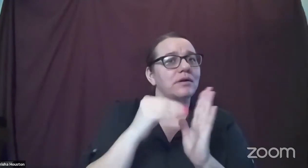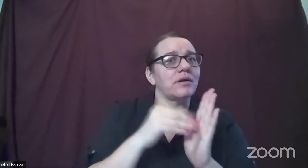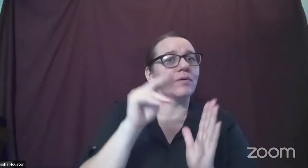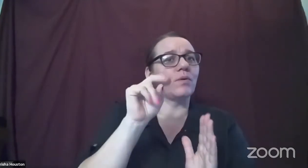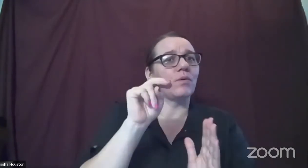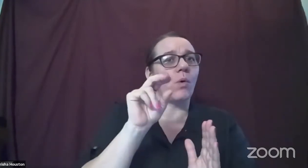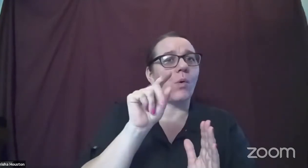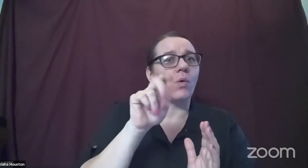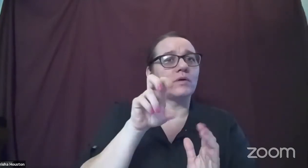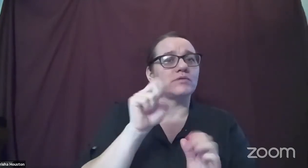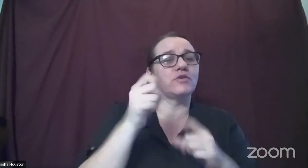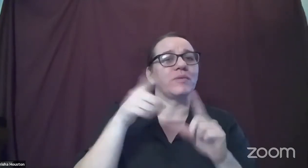Serena is back.